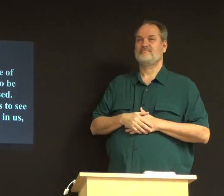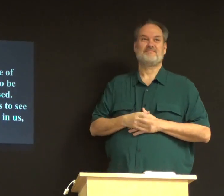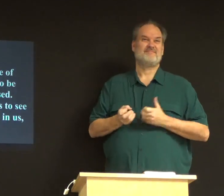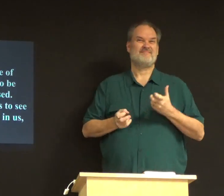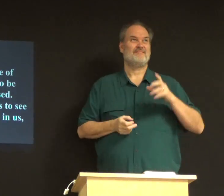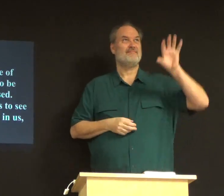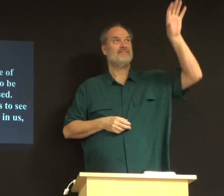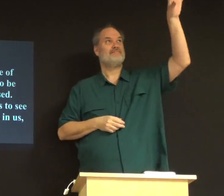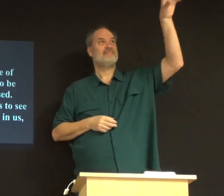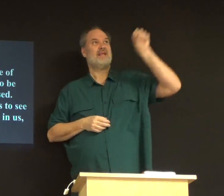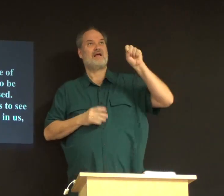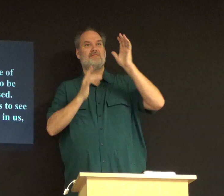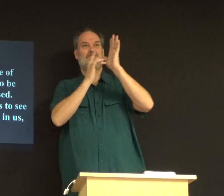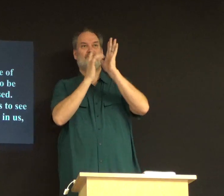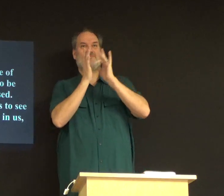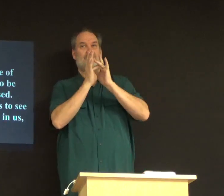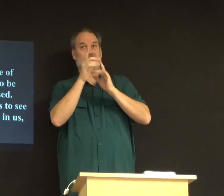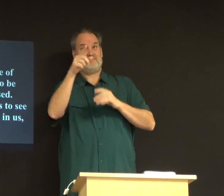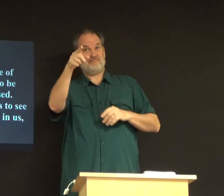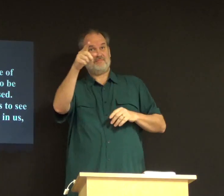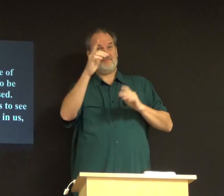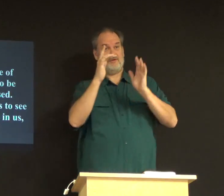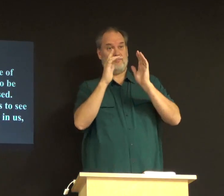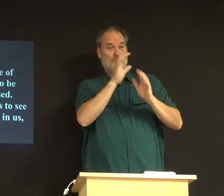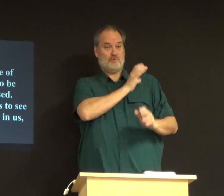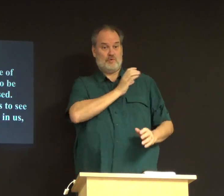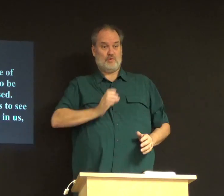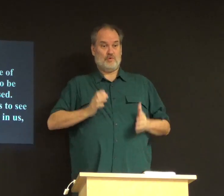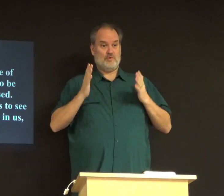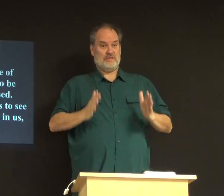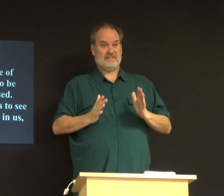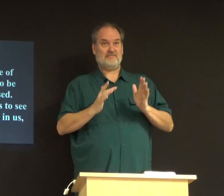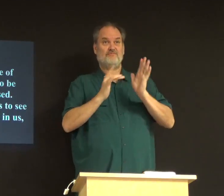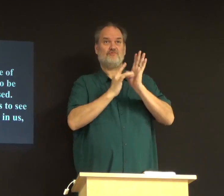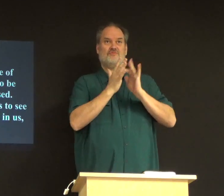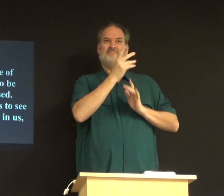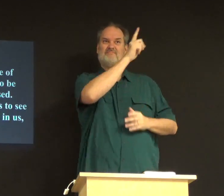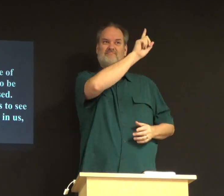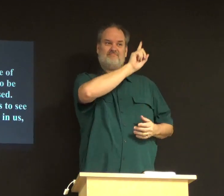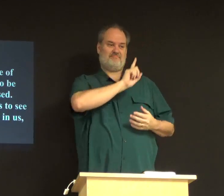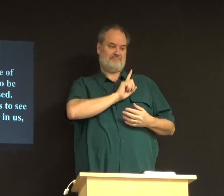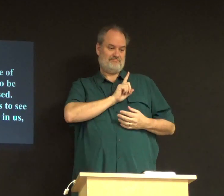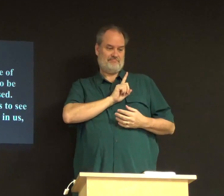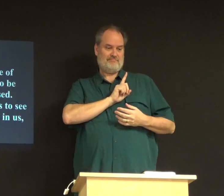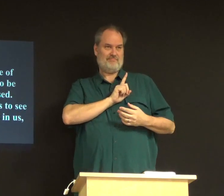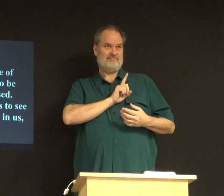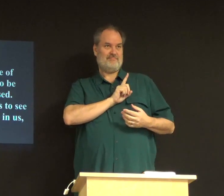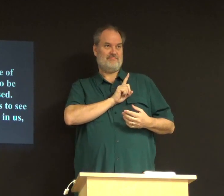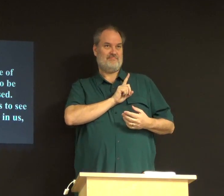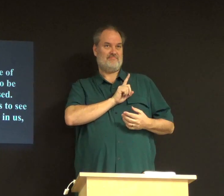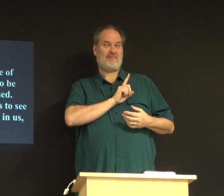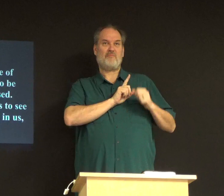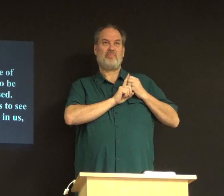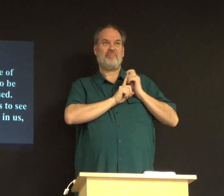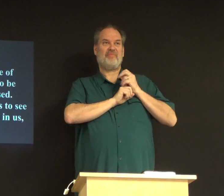church. Because when we take the name of Christ, when we declare ourselves to be Christians, the wrong